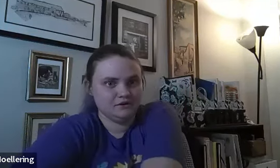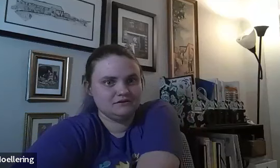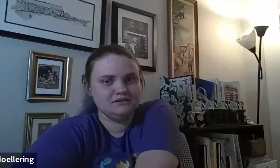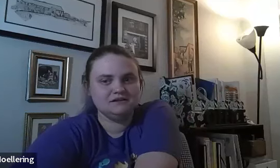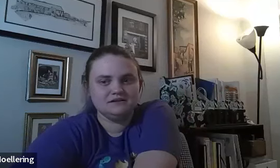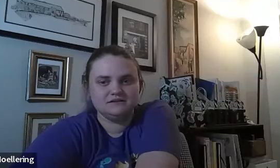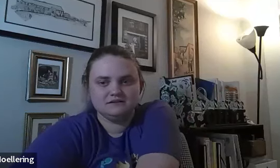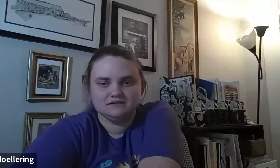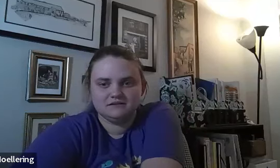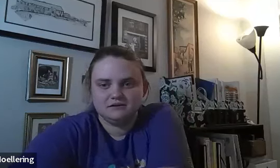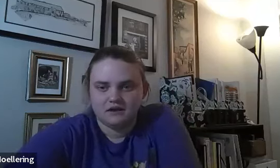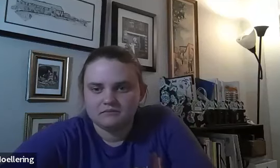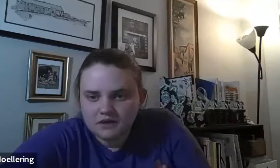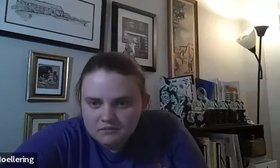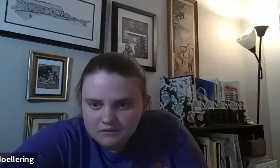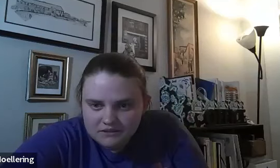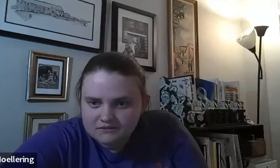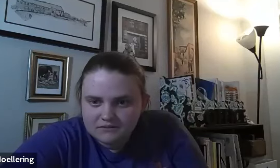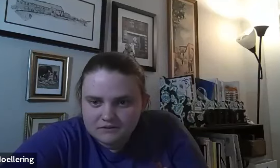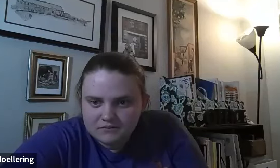number. Okay, pop quiz, pick.